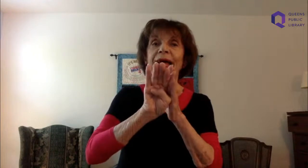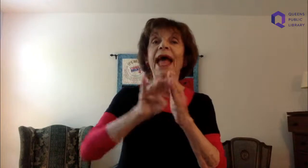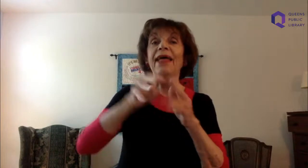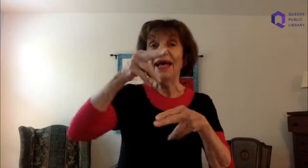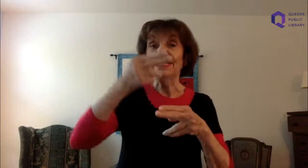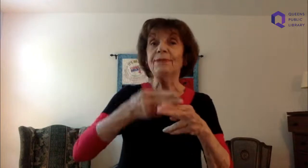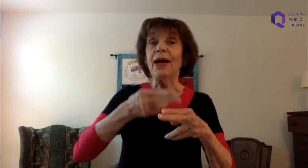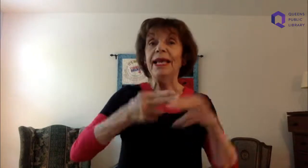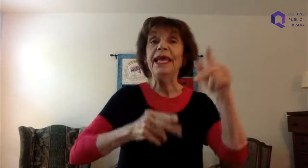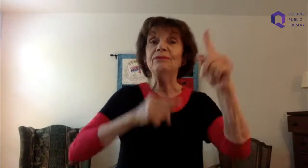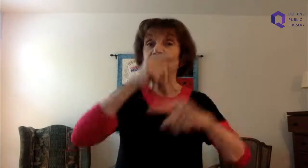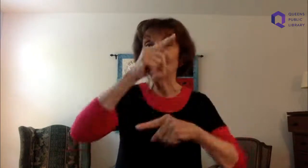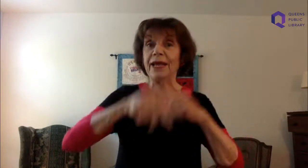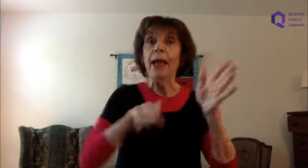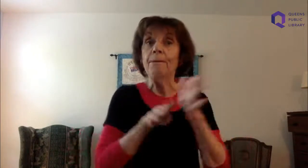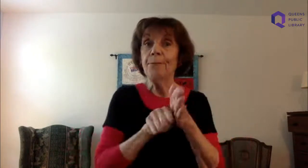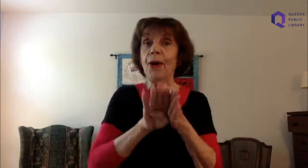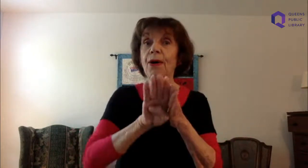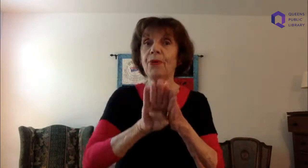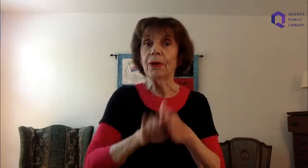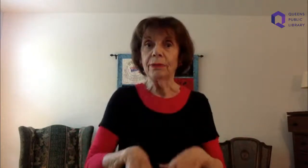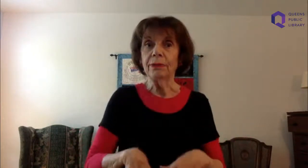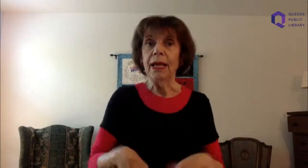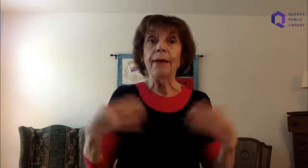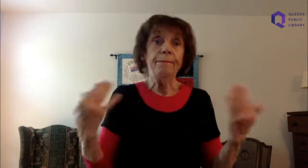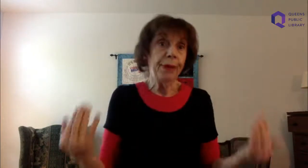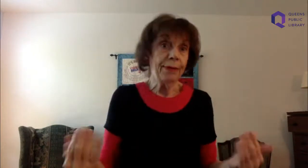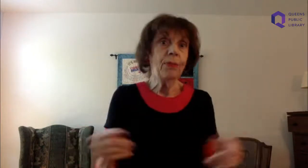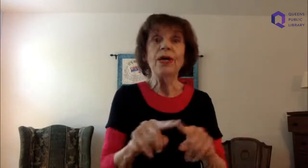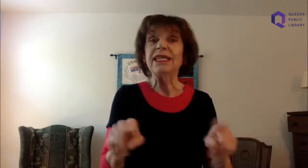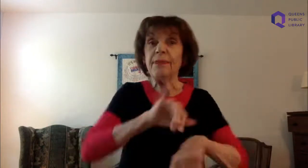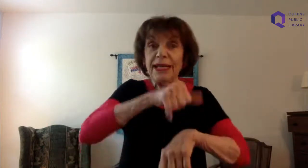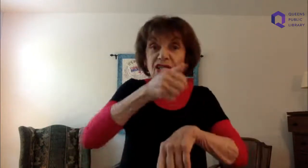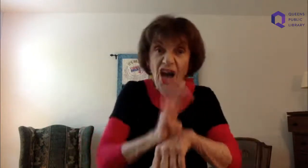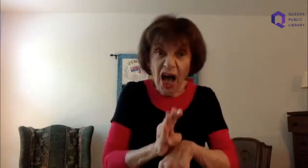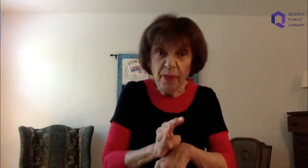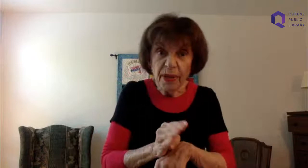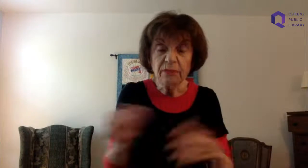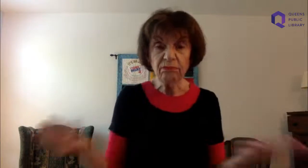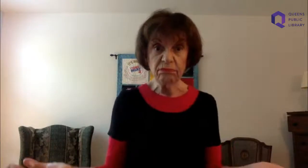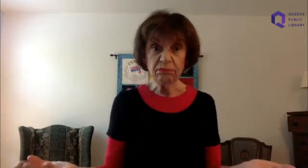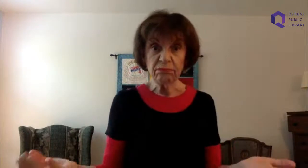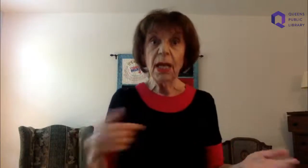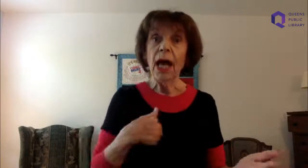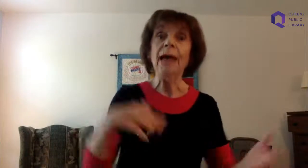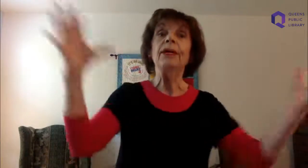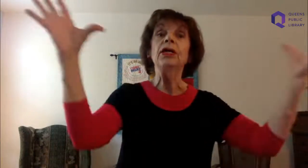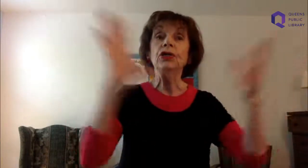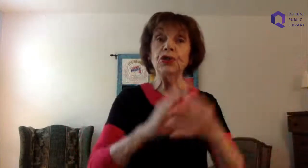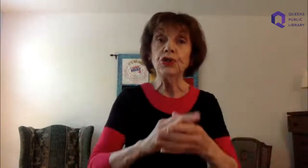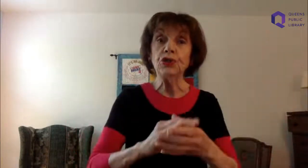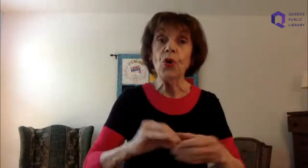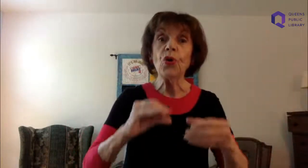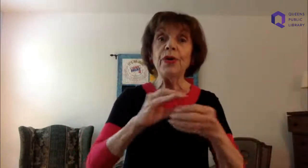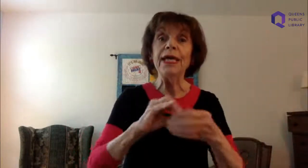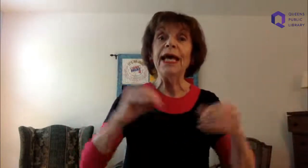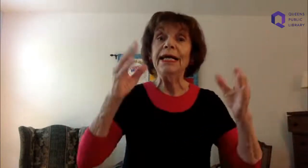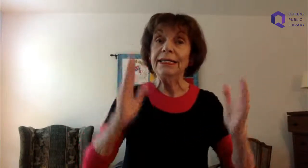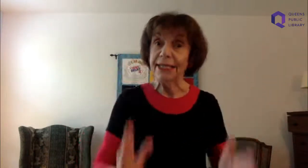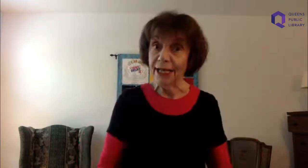And that's my name sign, Barbara. But what is my job? I'm a